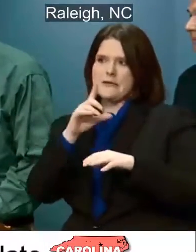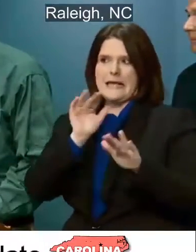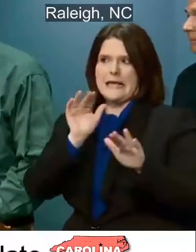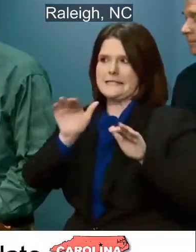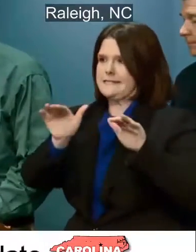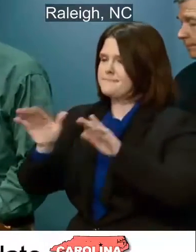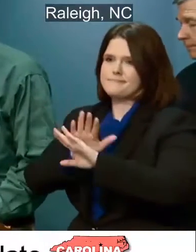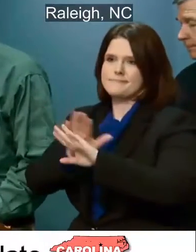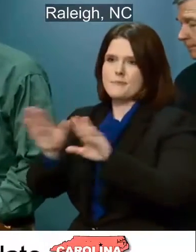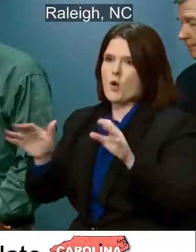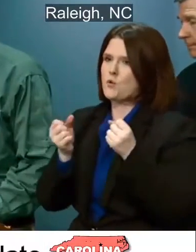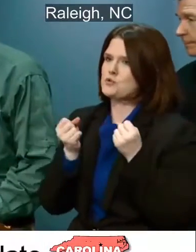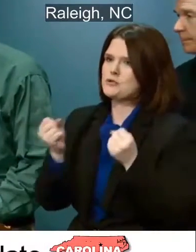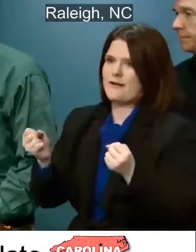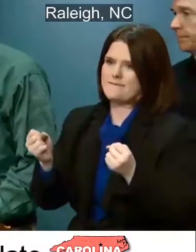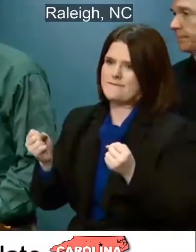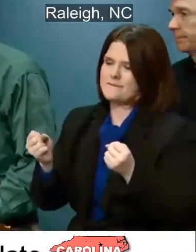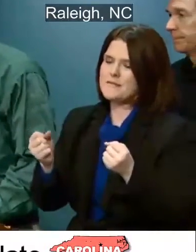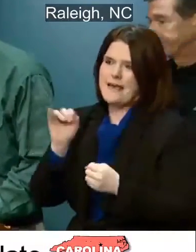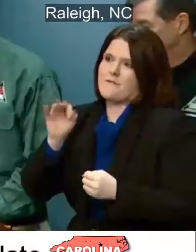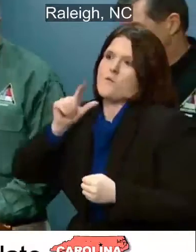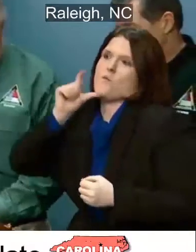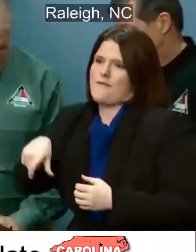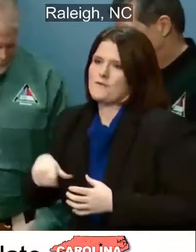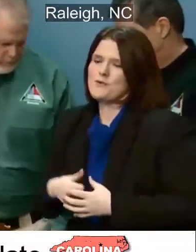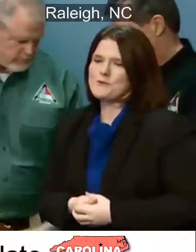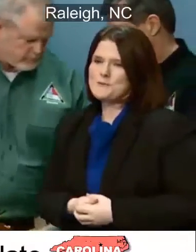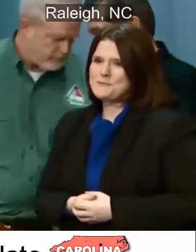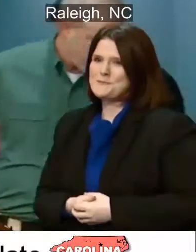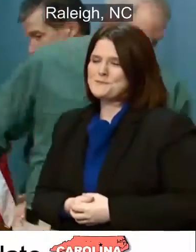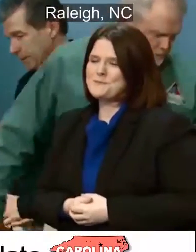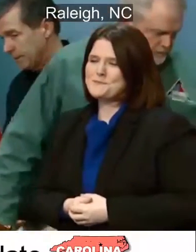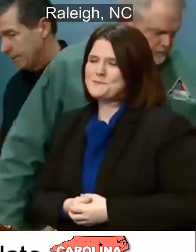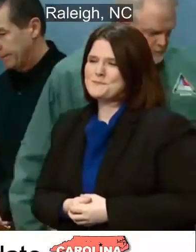be on the roads, let's stay off the roads. Thank you.